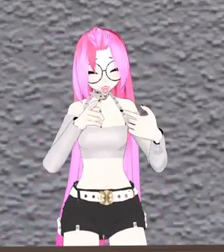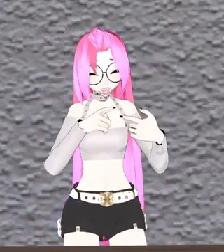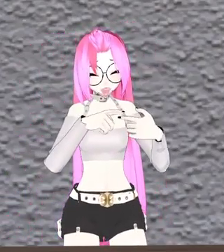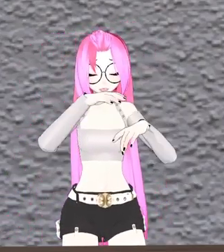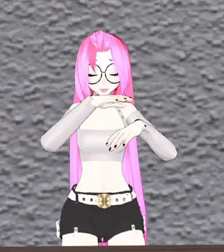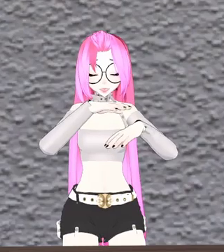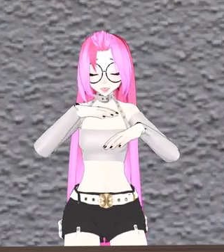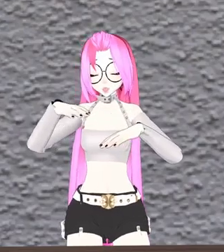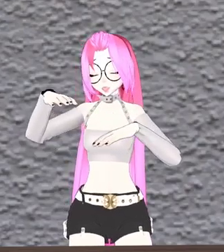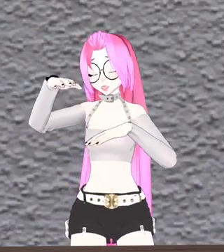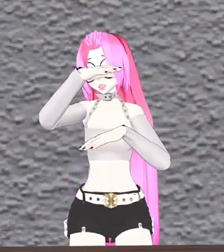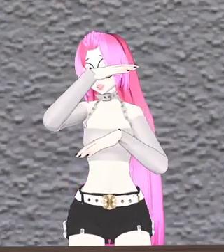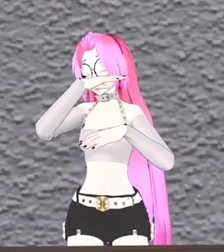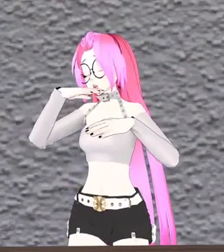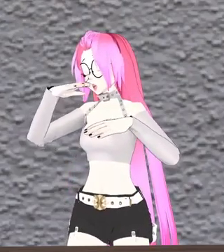Next one.